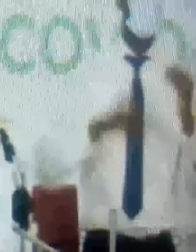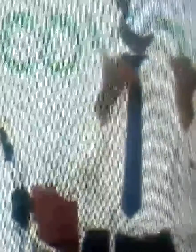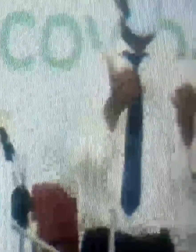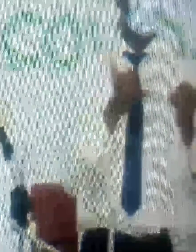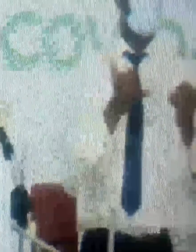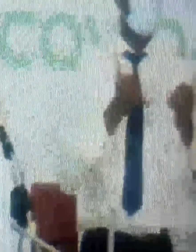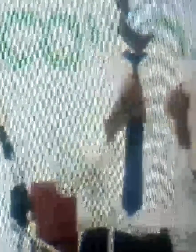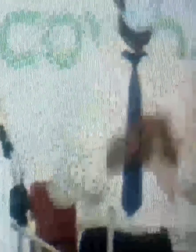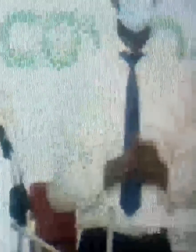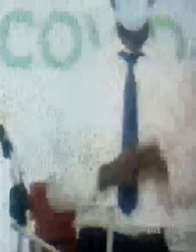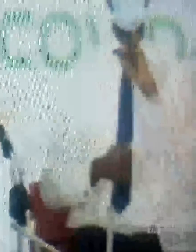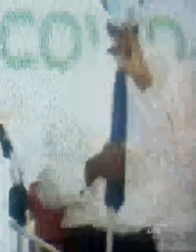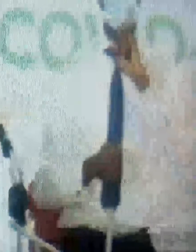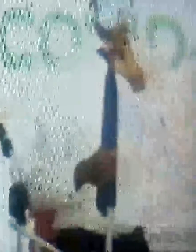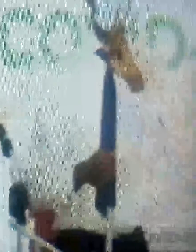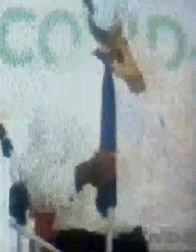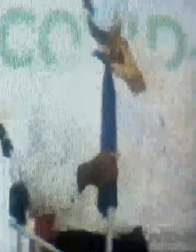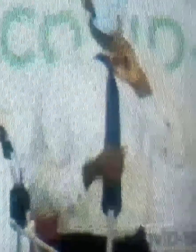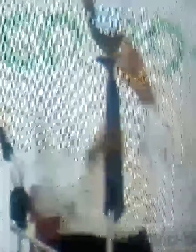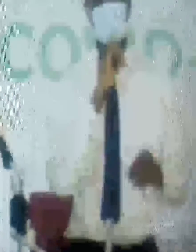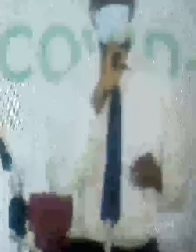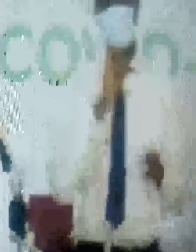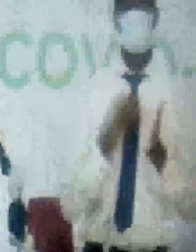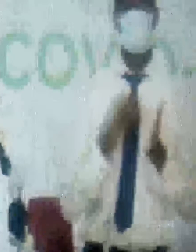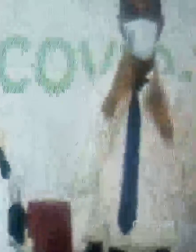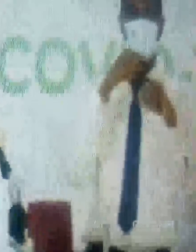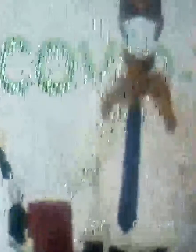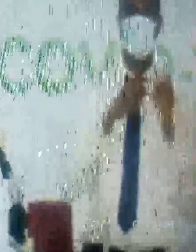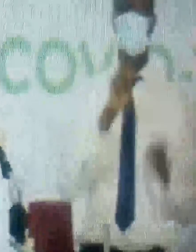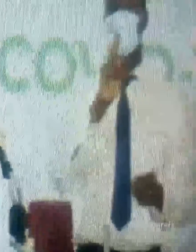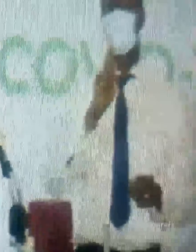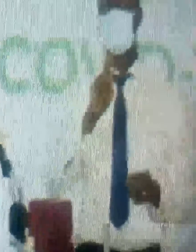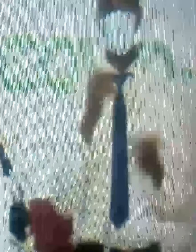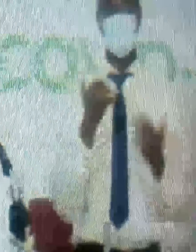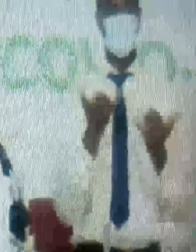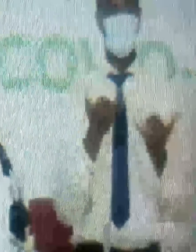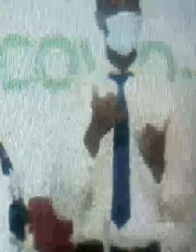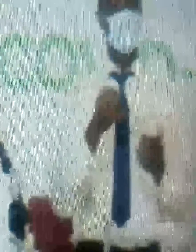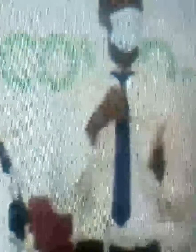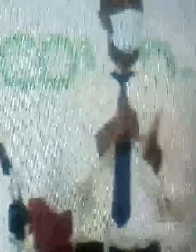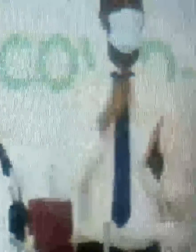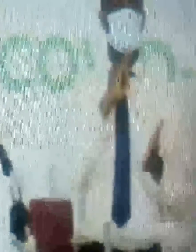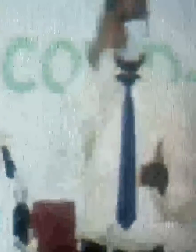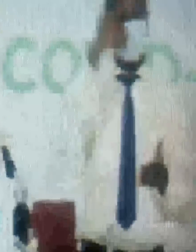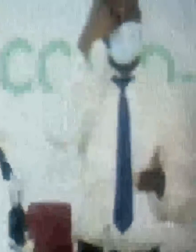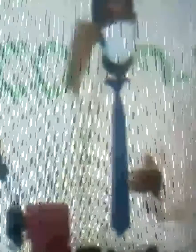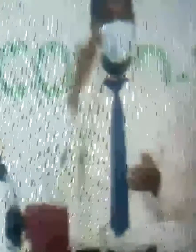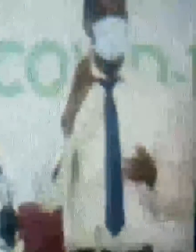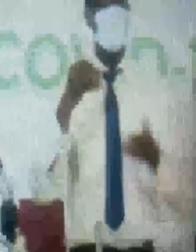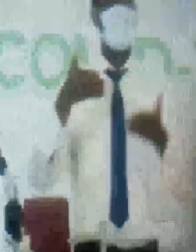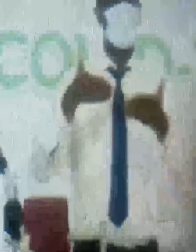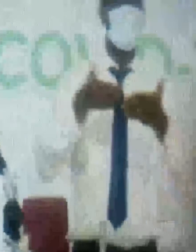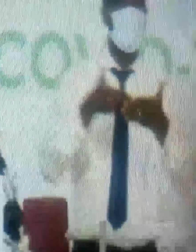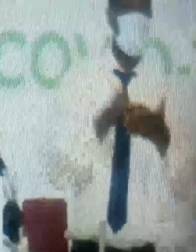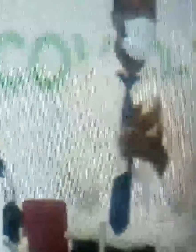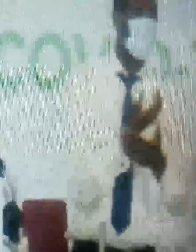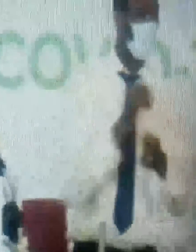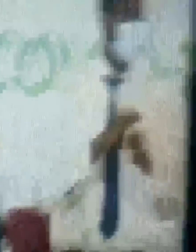And the truth about it is that we are talking about the UK now is just because of the new strain coming out of the UK.